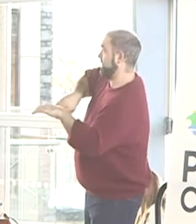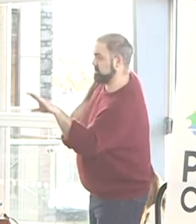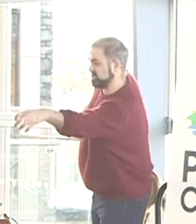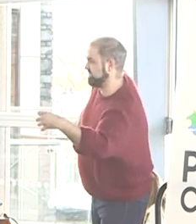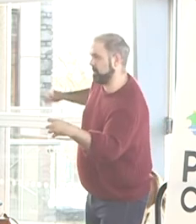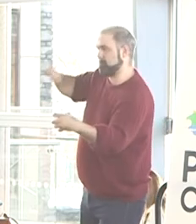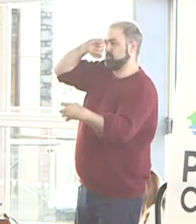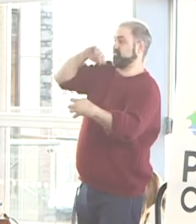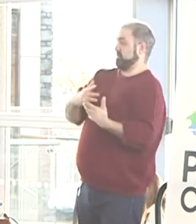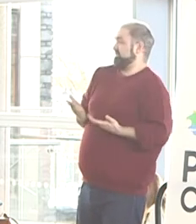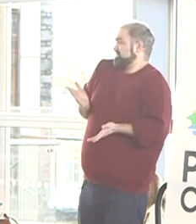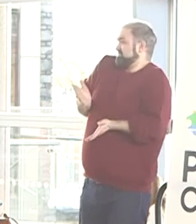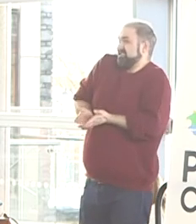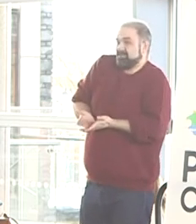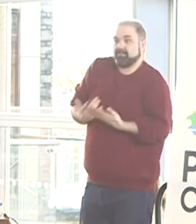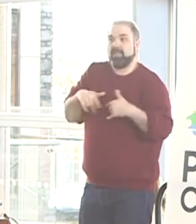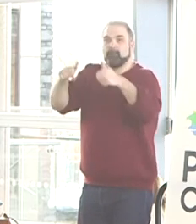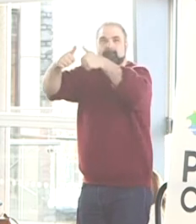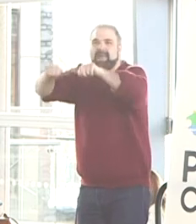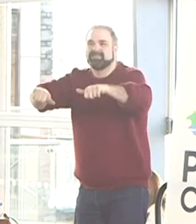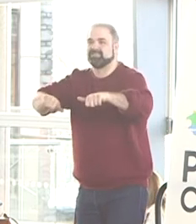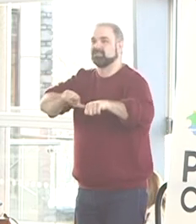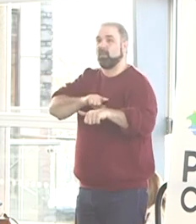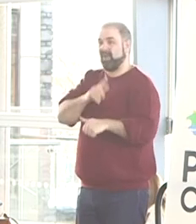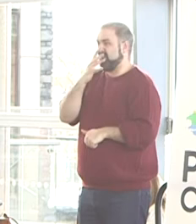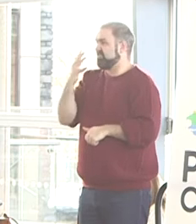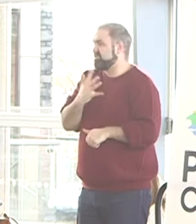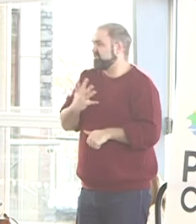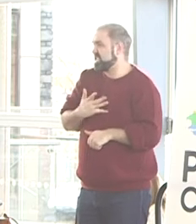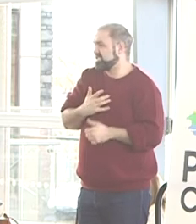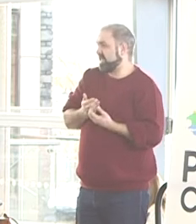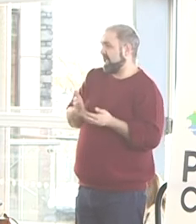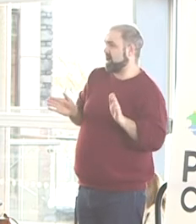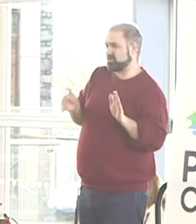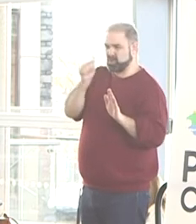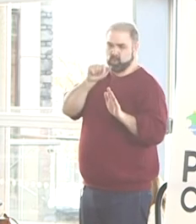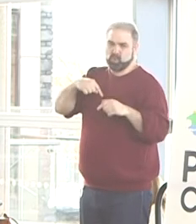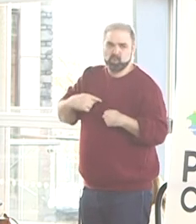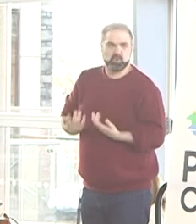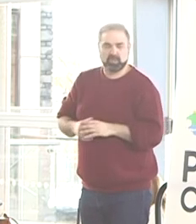It was in many ways a blessing because if you come out at 15, you're never really in. And so